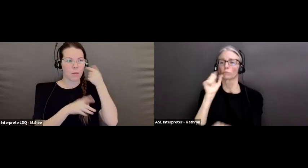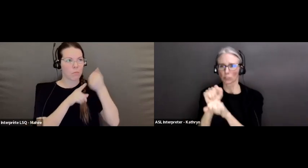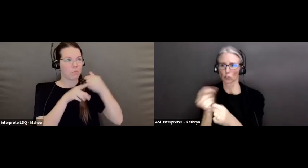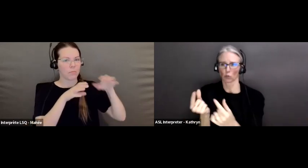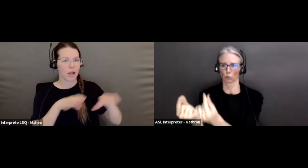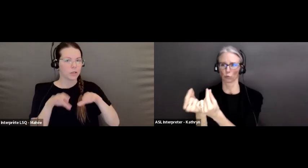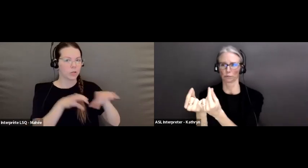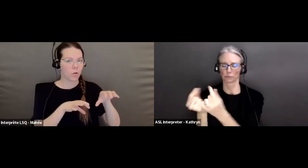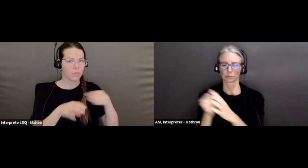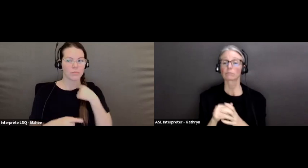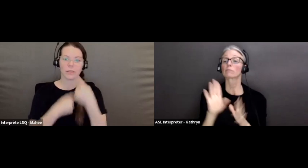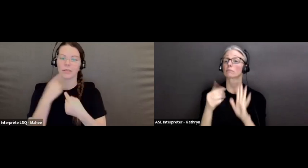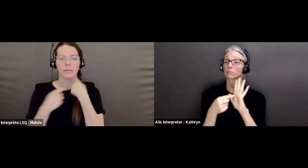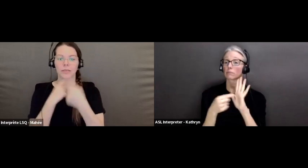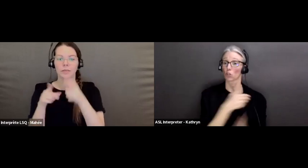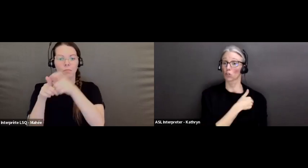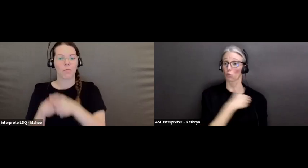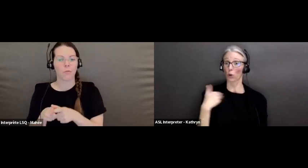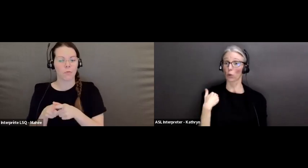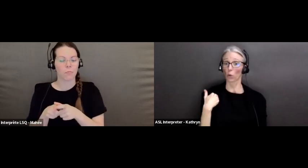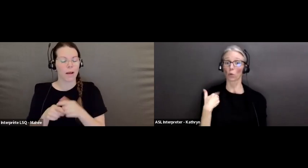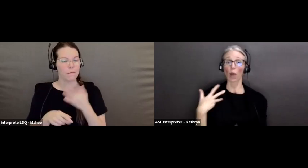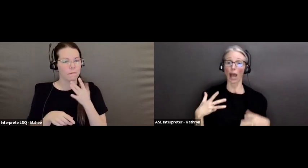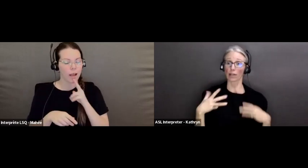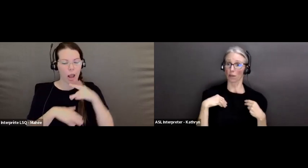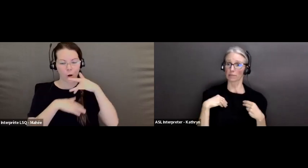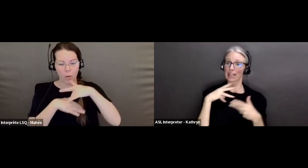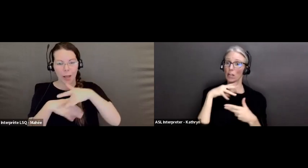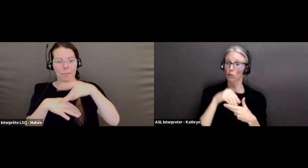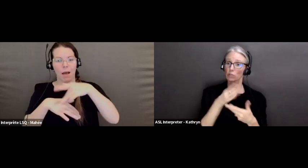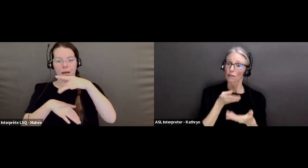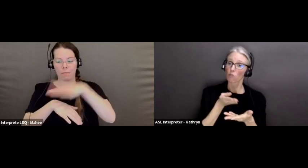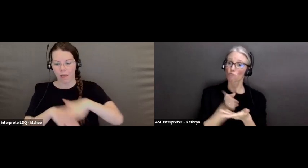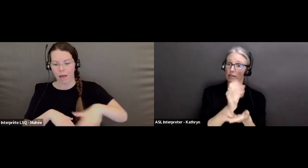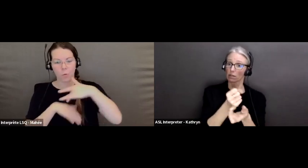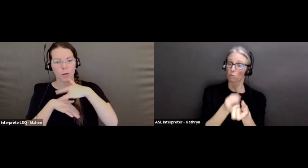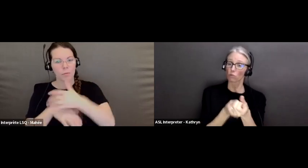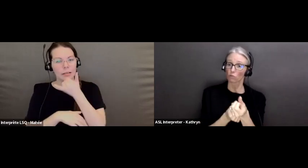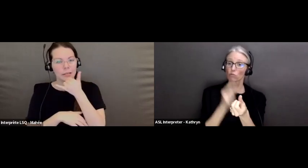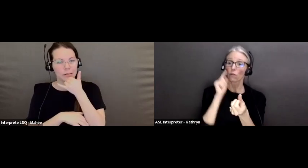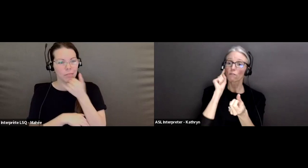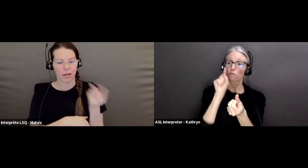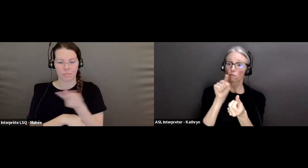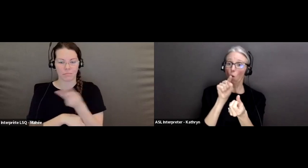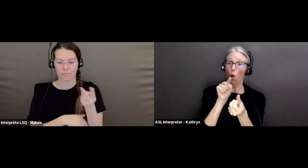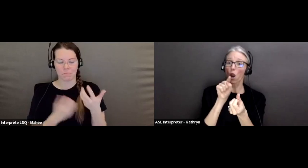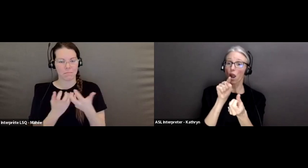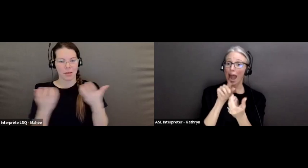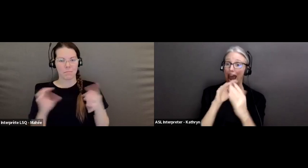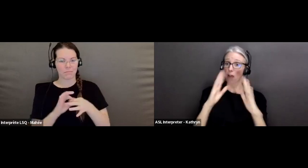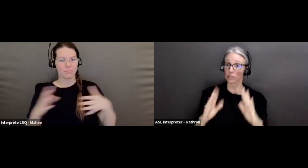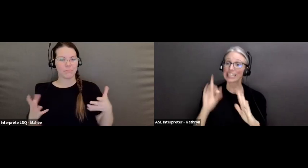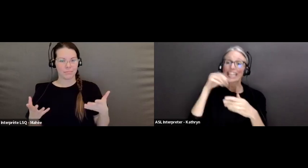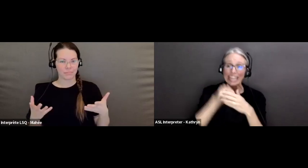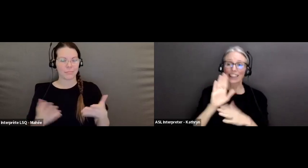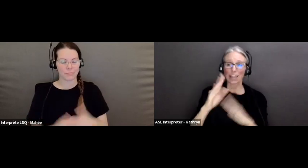City of Toronto, for example, has expressly adopted an inclusive rights-based approach to housing in their Toronto Housing Charter and their Housing